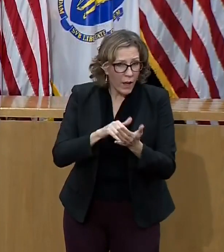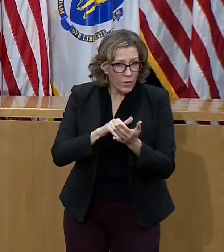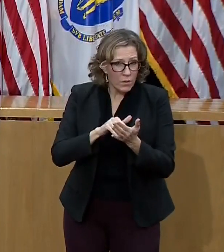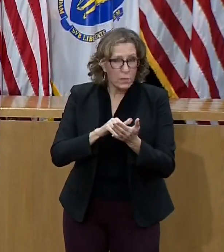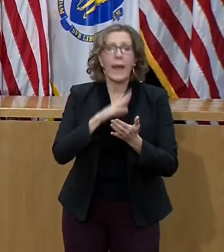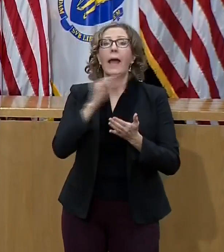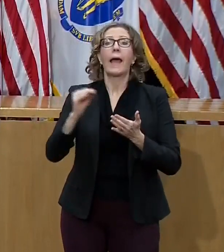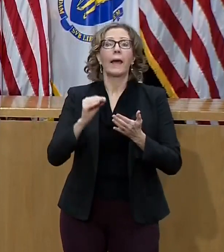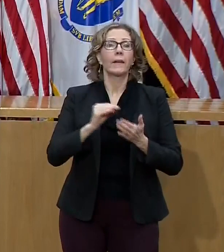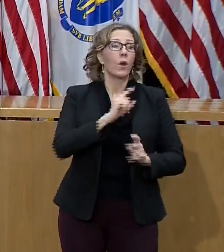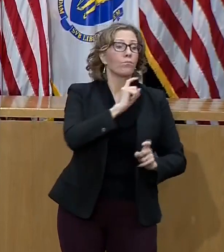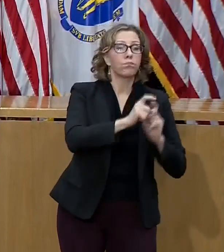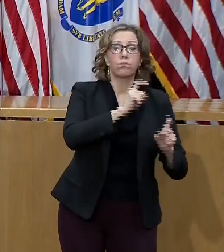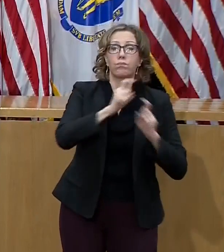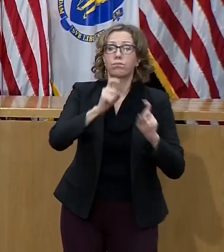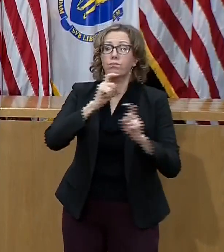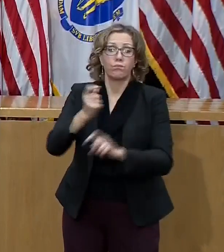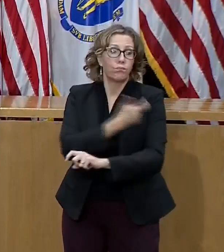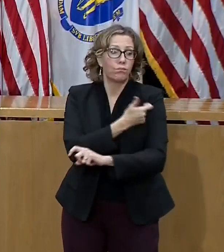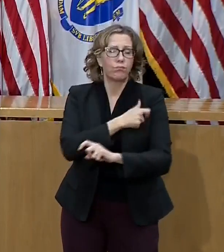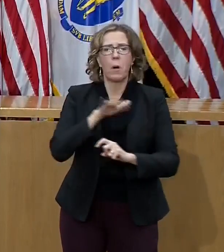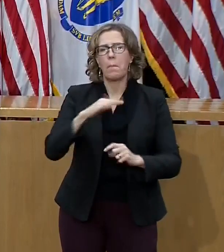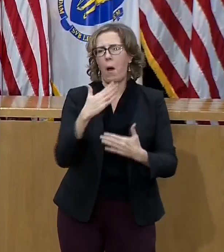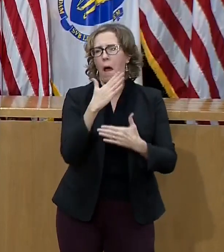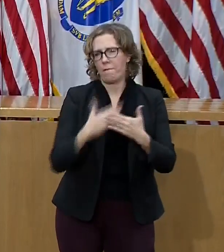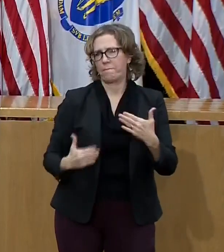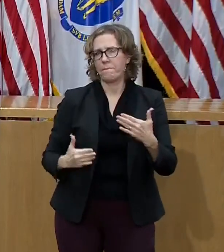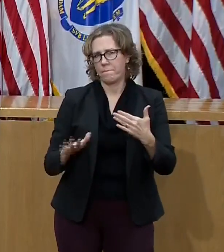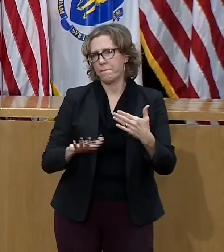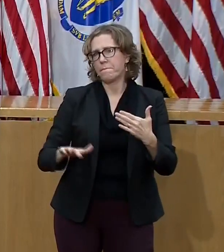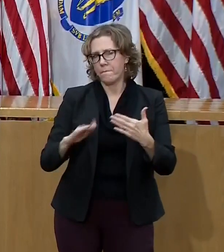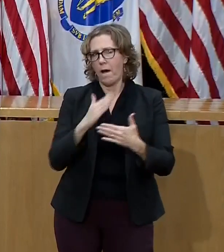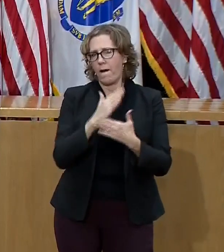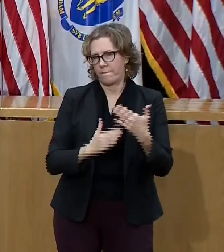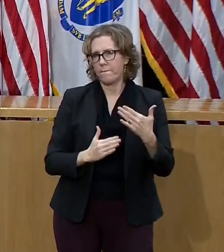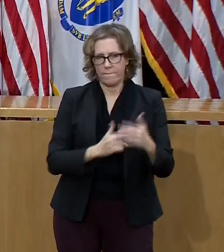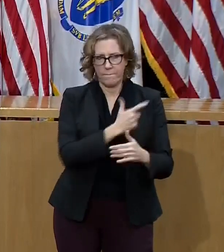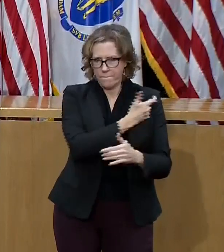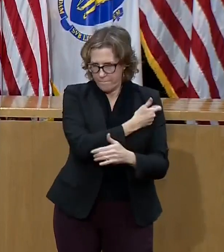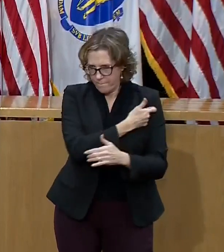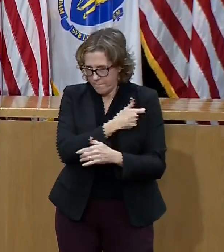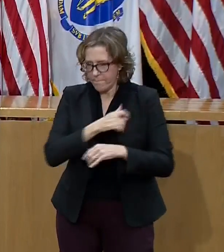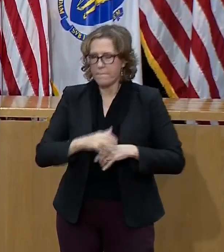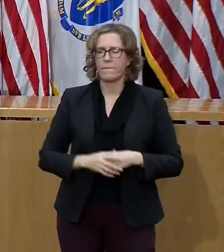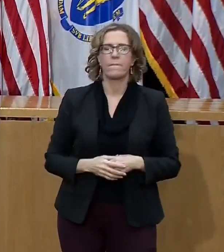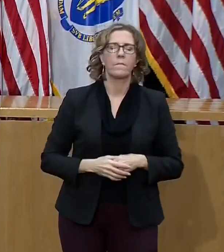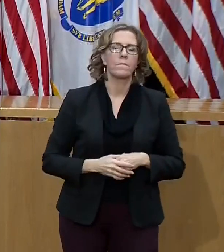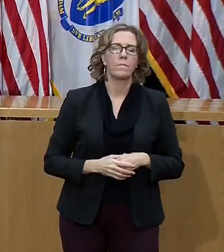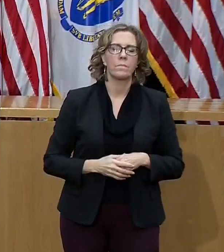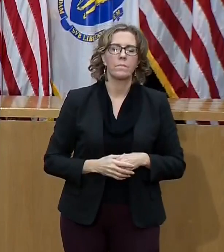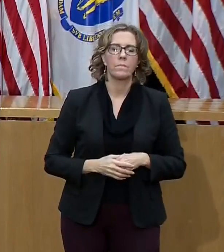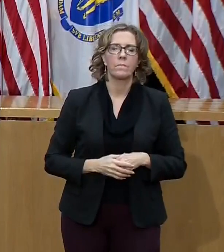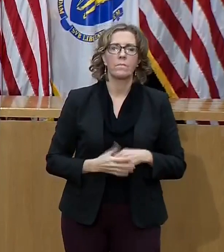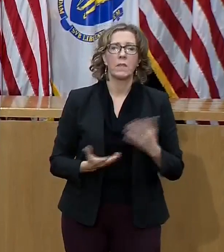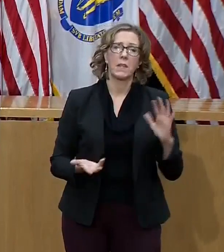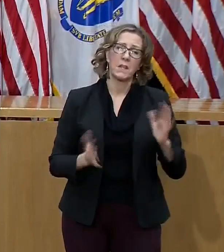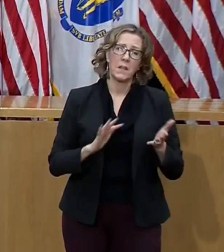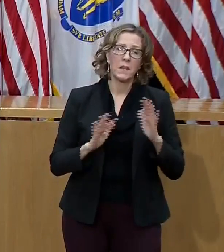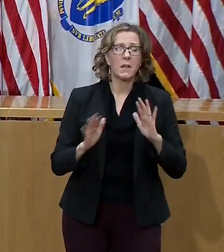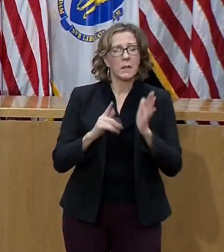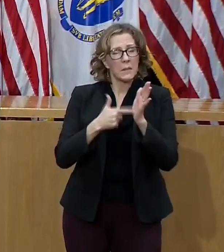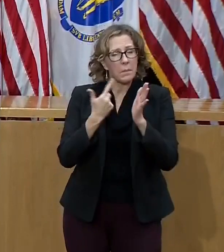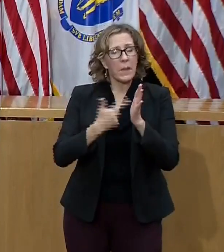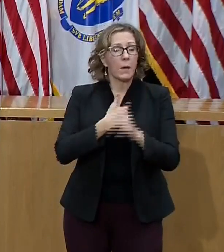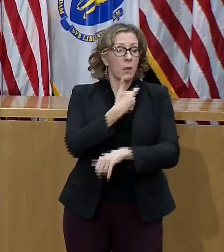116,071 doses of administered vaccine reported to the MIIS system. It can take a couple of